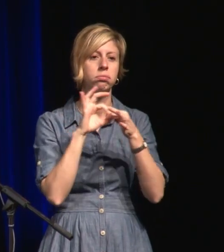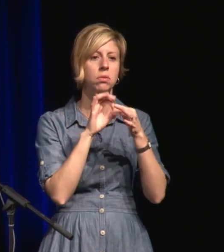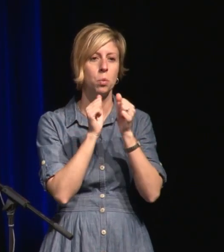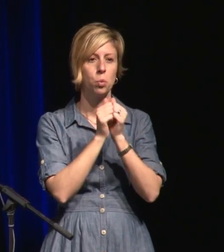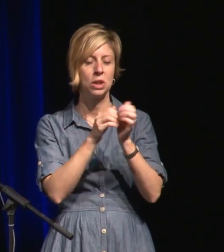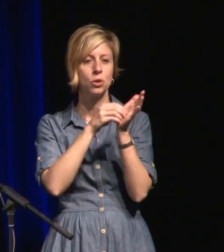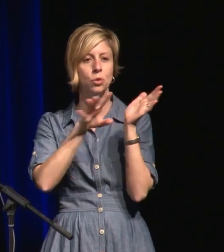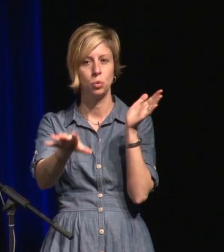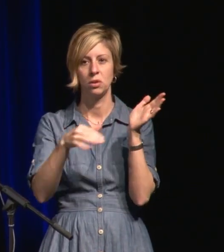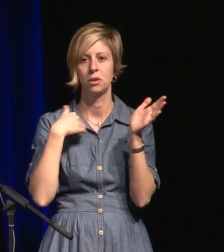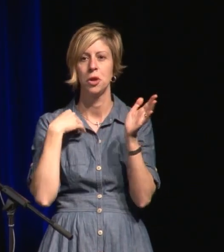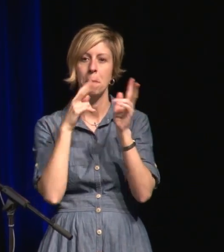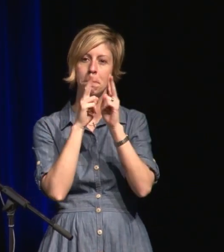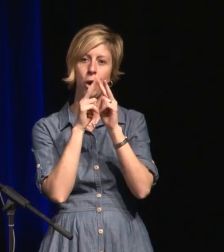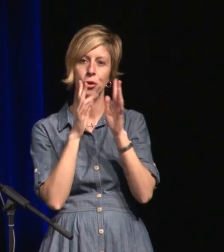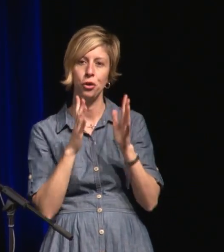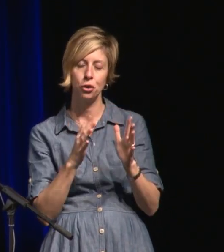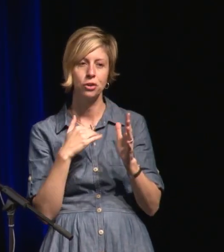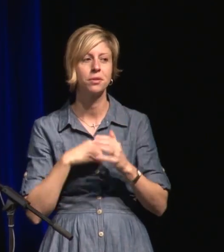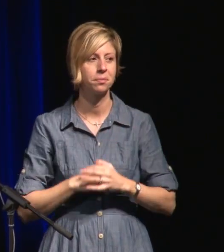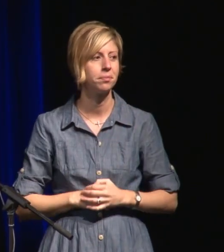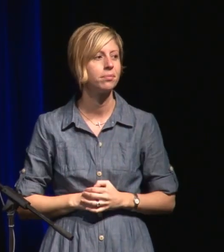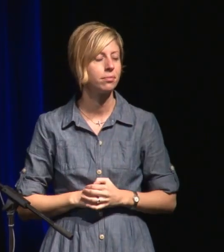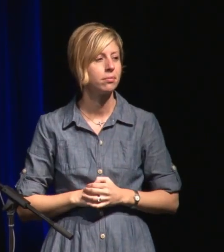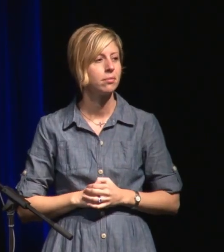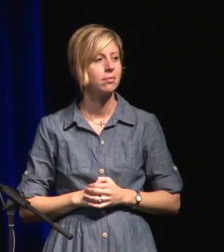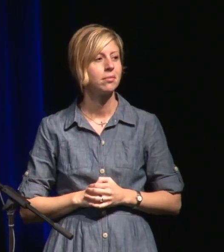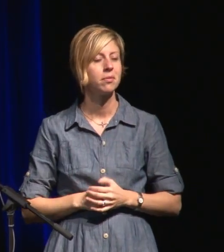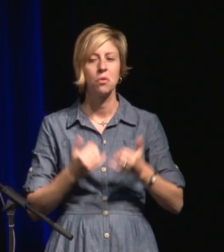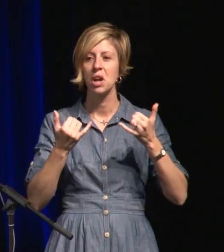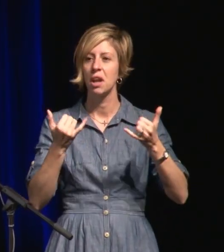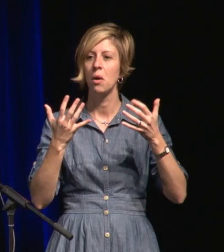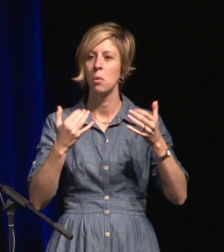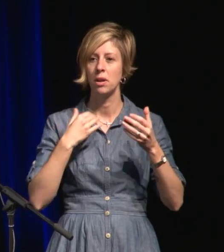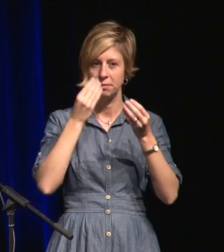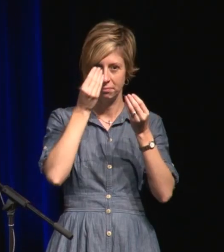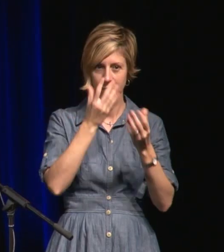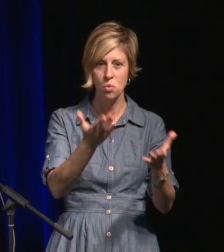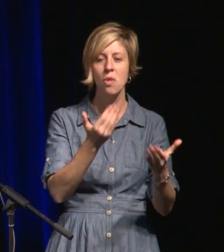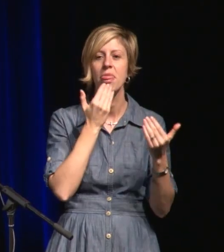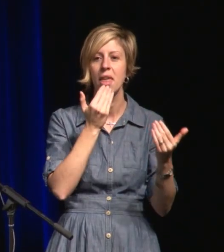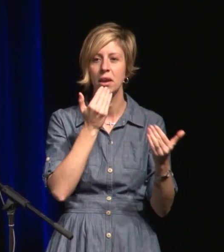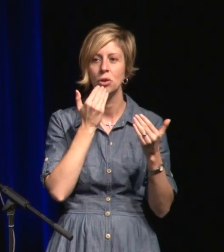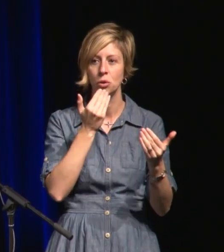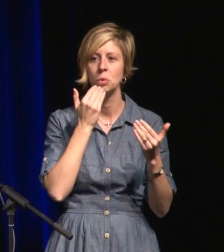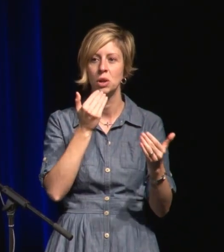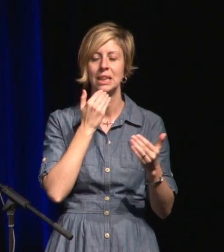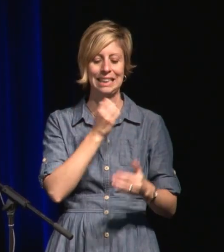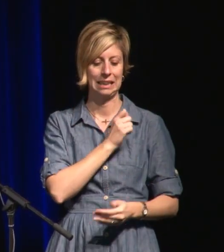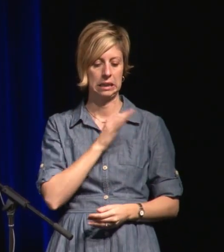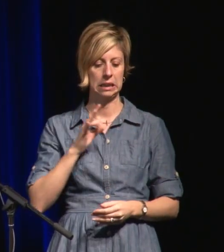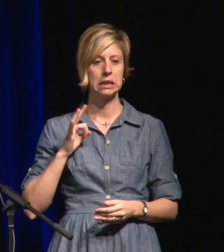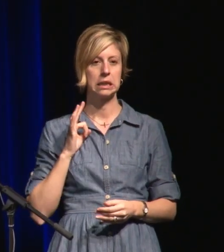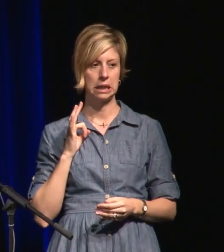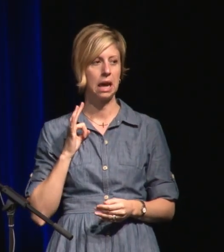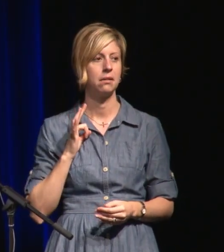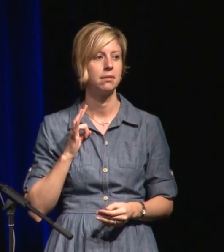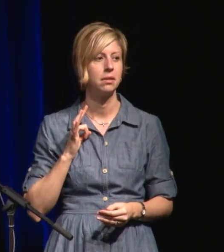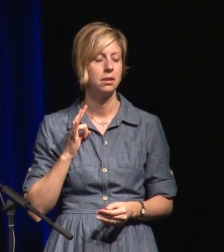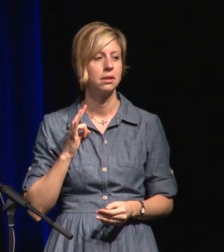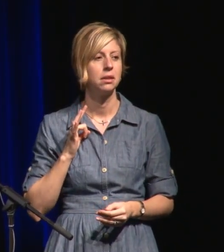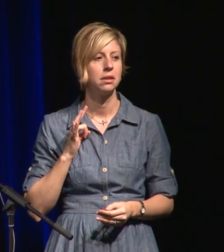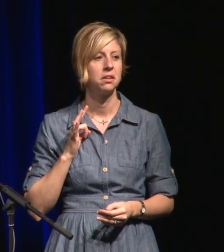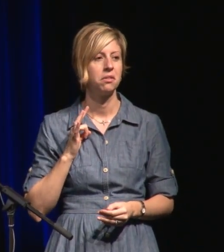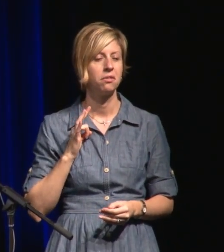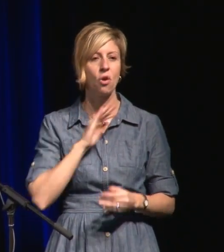let's take a moment now to thank these extraordinary Marconi staff members for all that they do to make sure that your learning